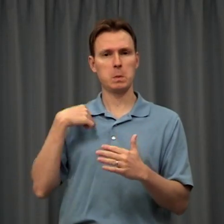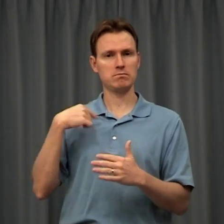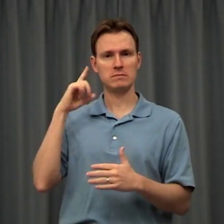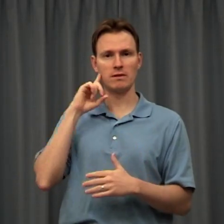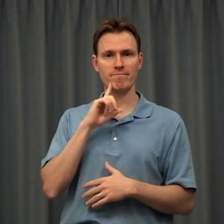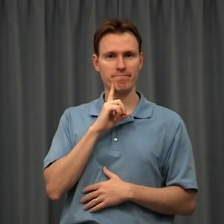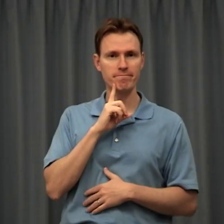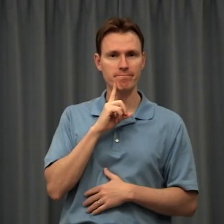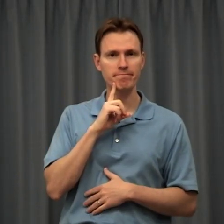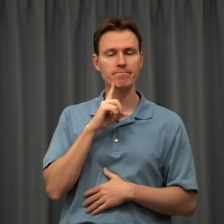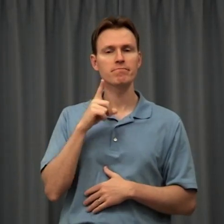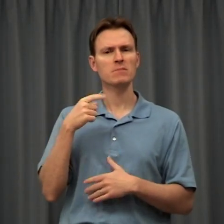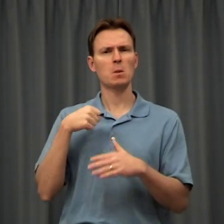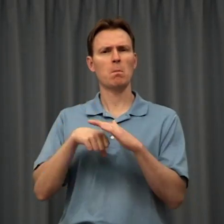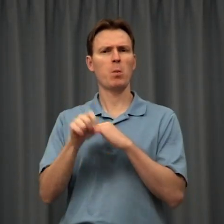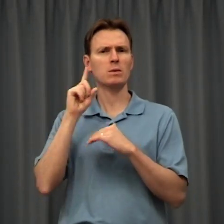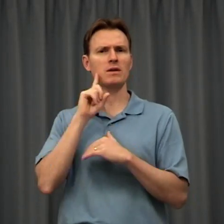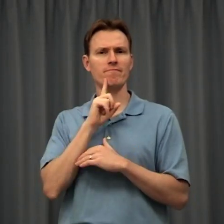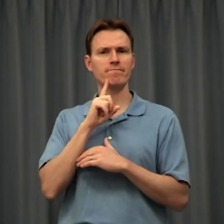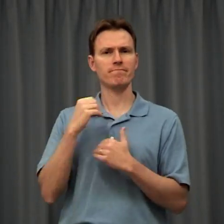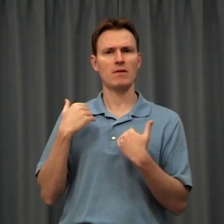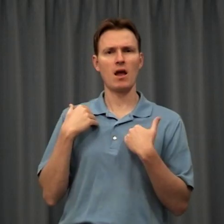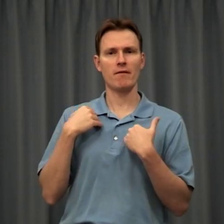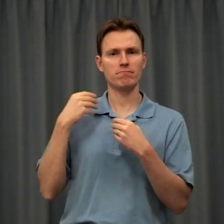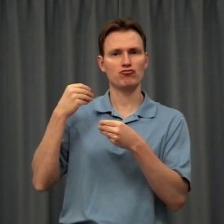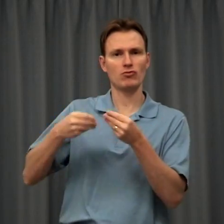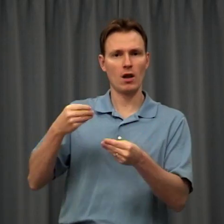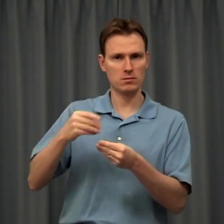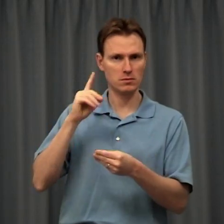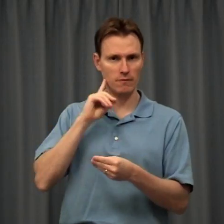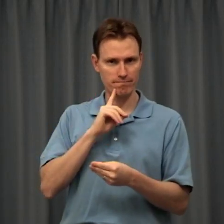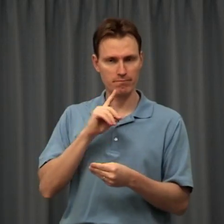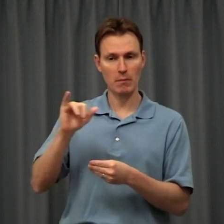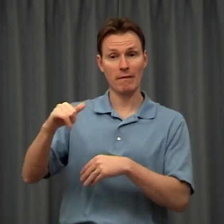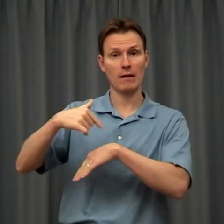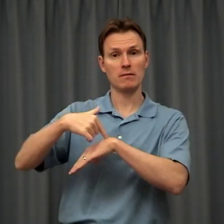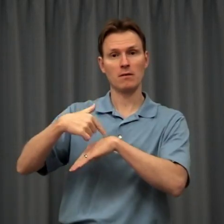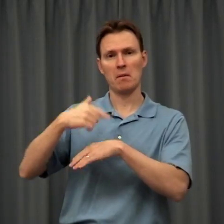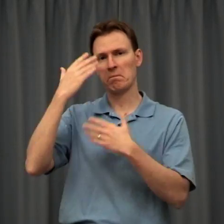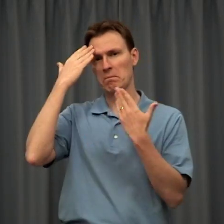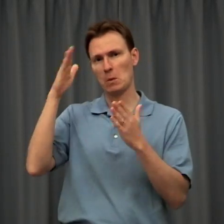My family didn't know that I was born deaf from a genetic cause.